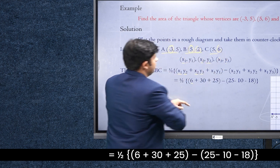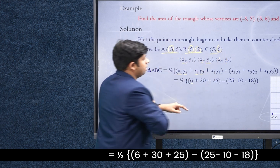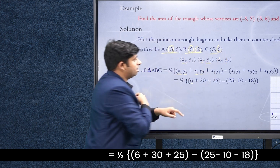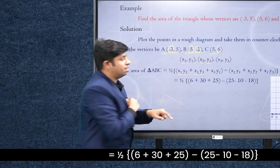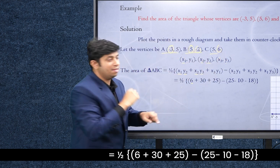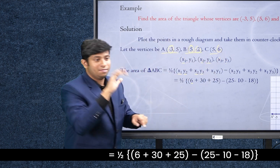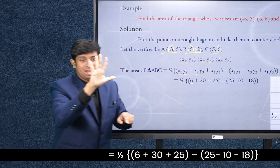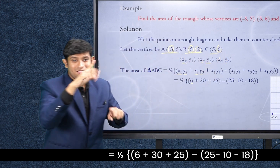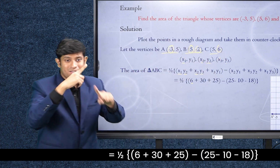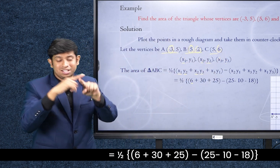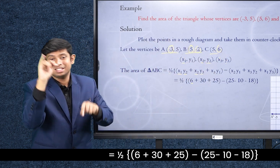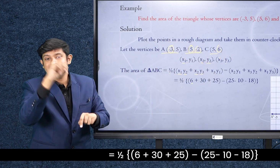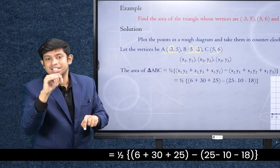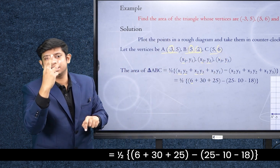10 minus 18.